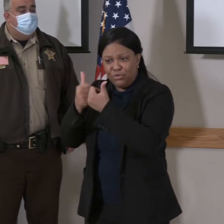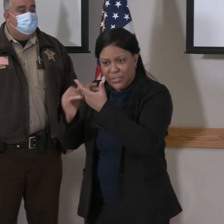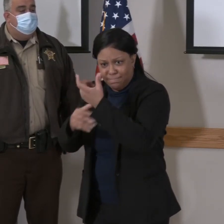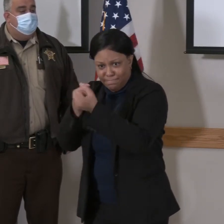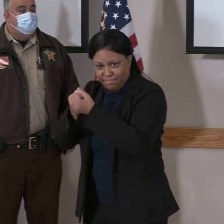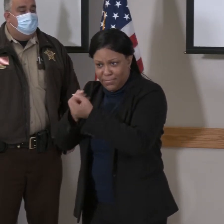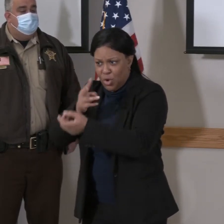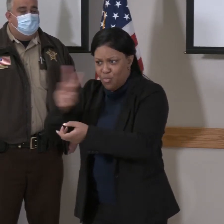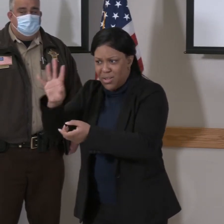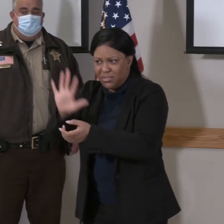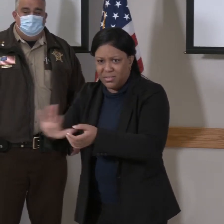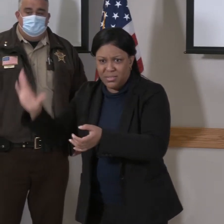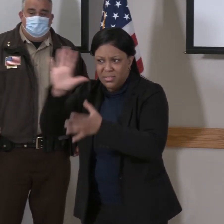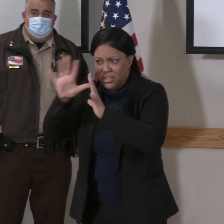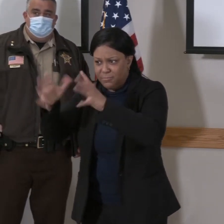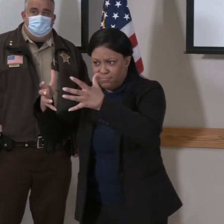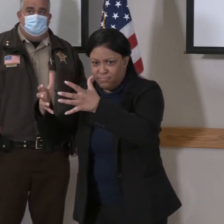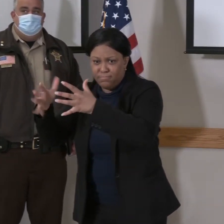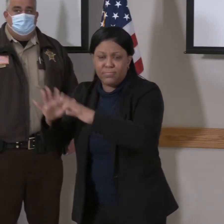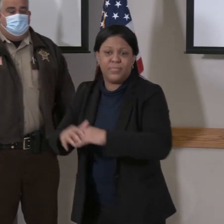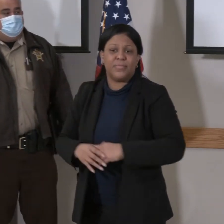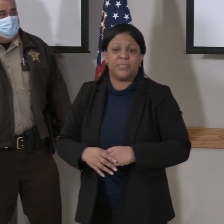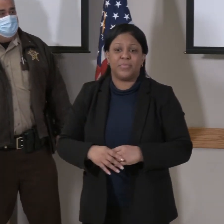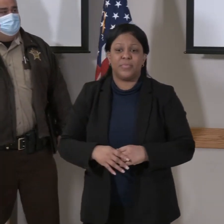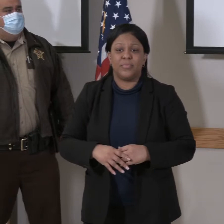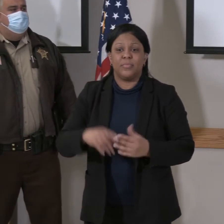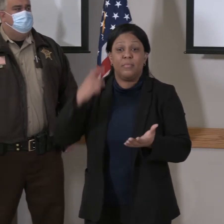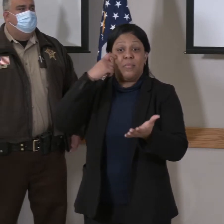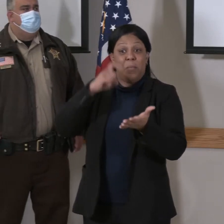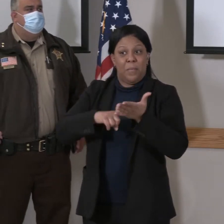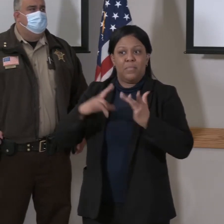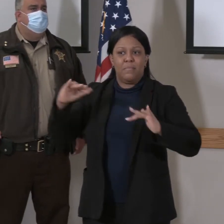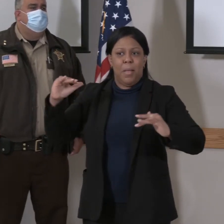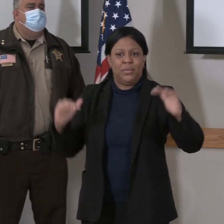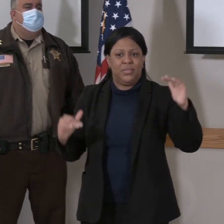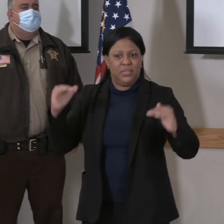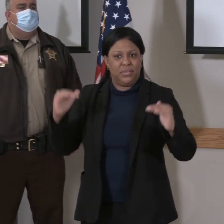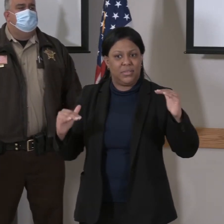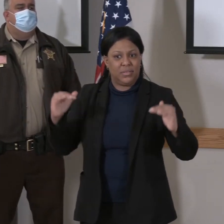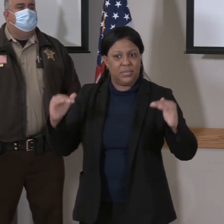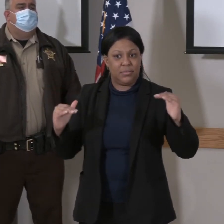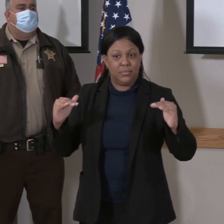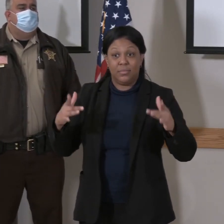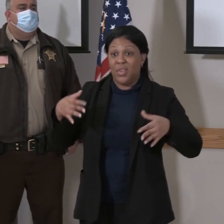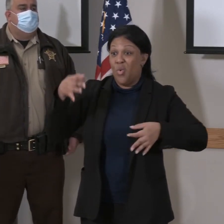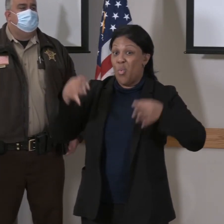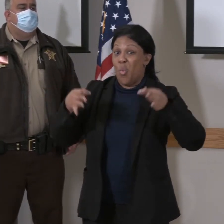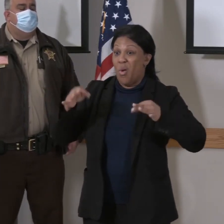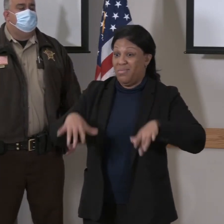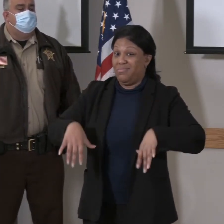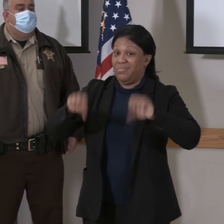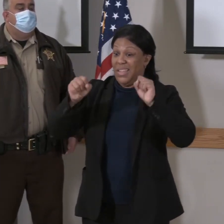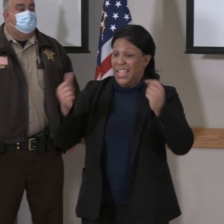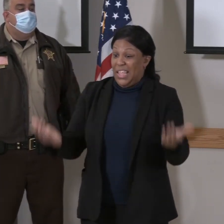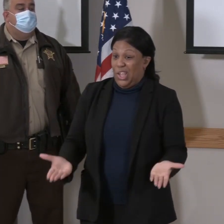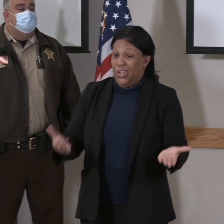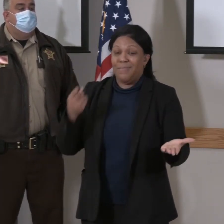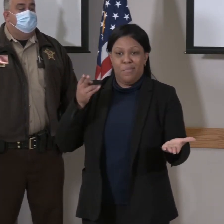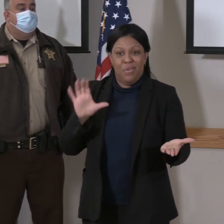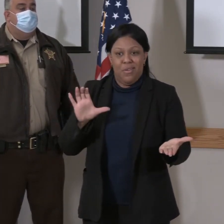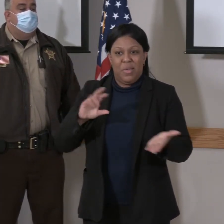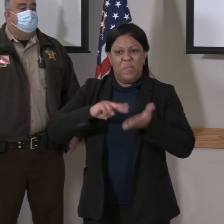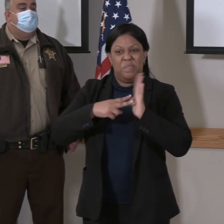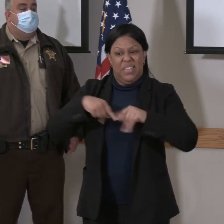So it is a balance. We recognize that with the court hearings here in Hennepin County, that this is the most likely place